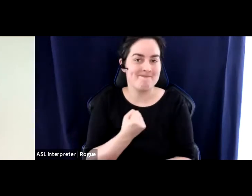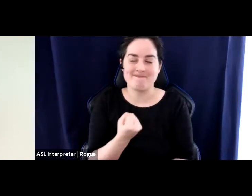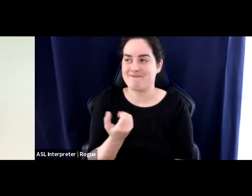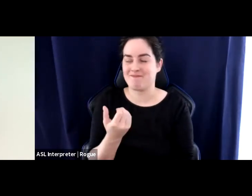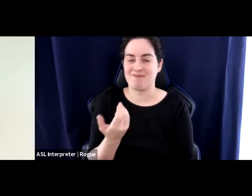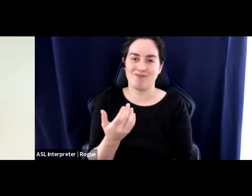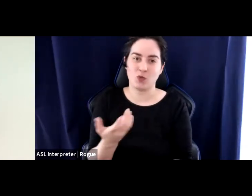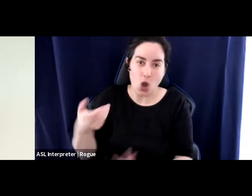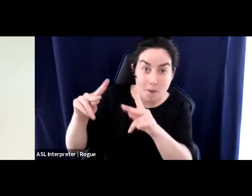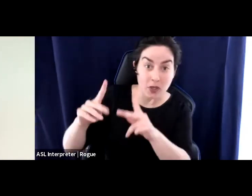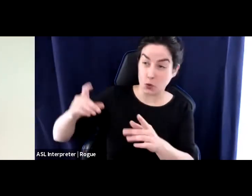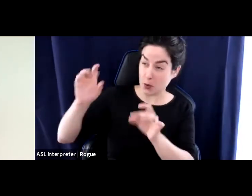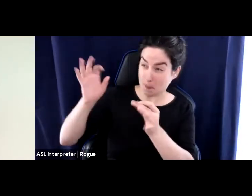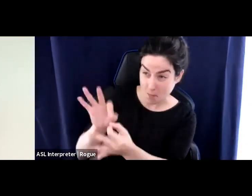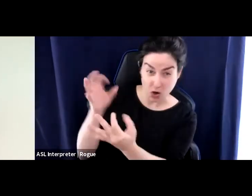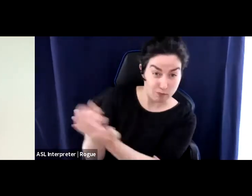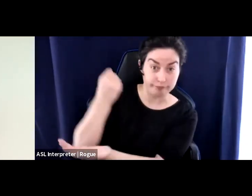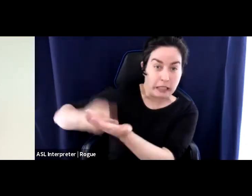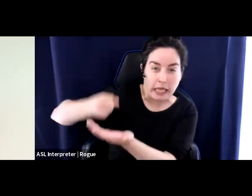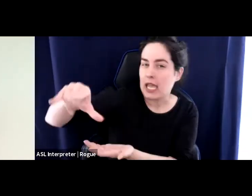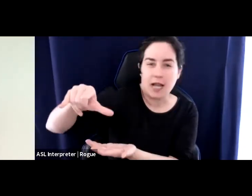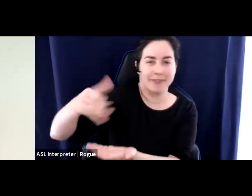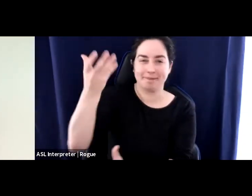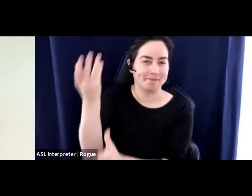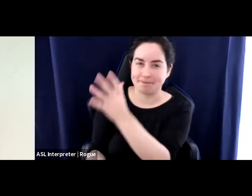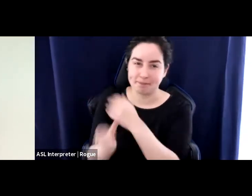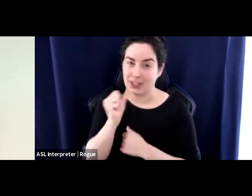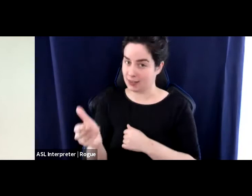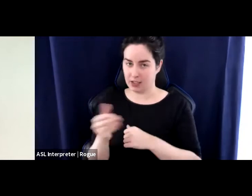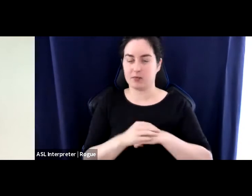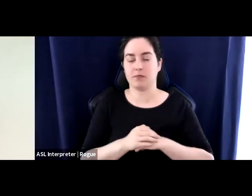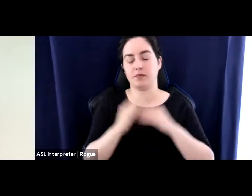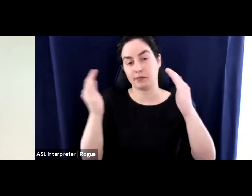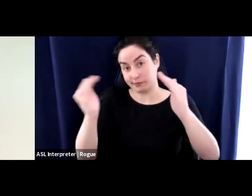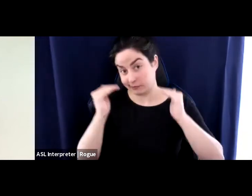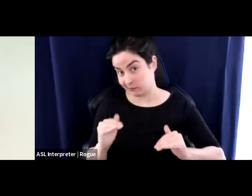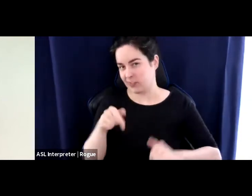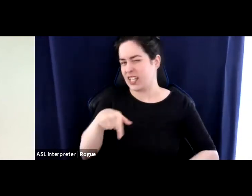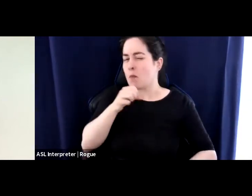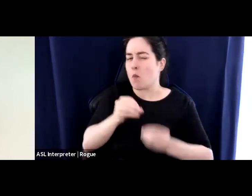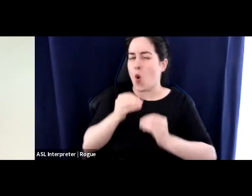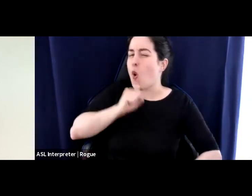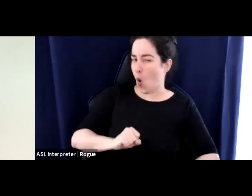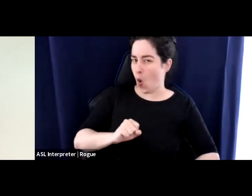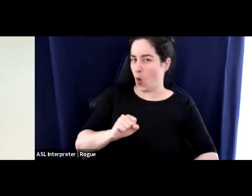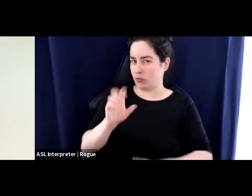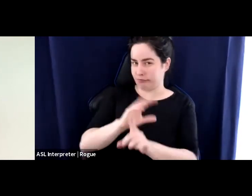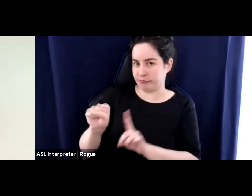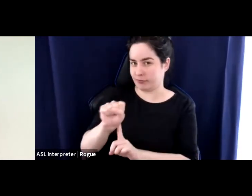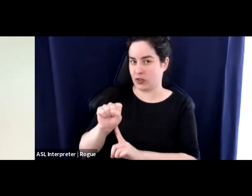I wanted to talk very, very quickly about another case. This is an older case. It's from 2009, but I think